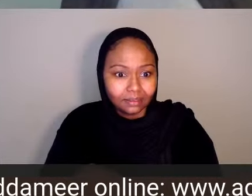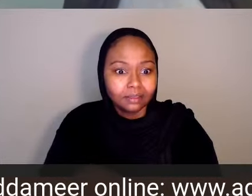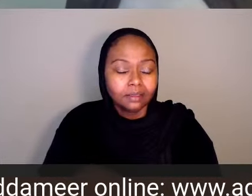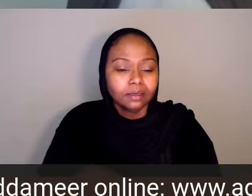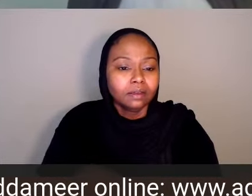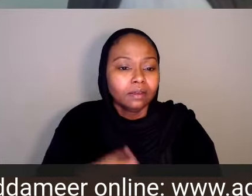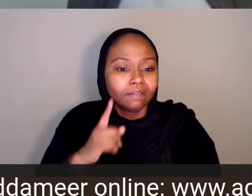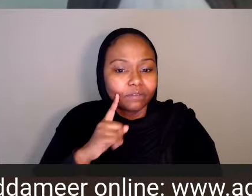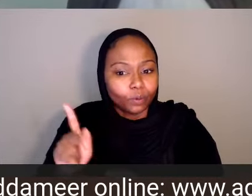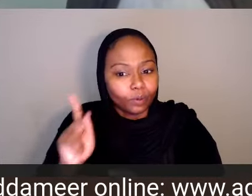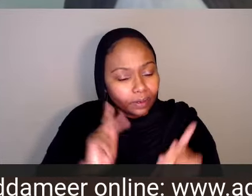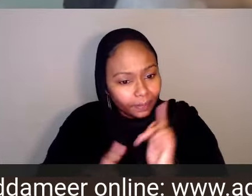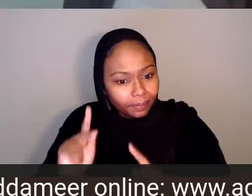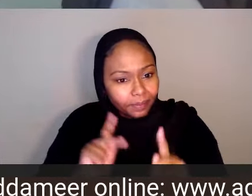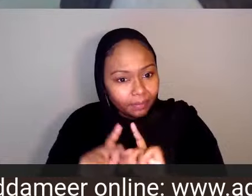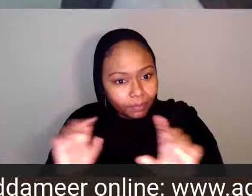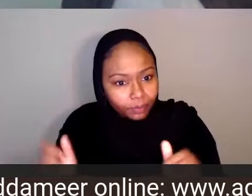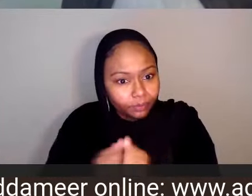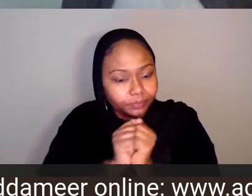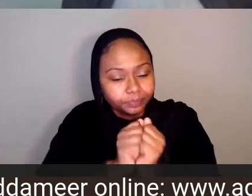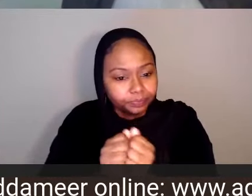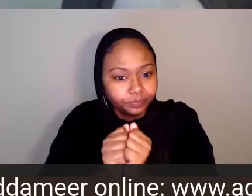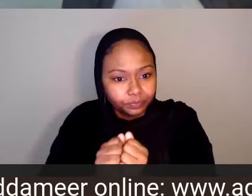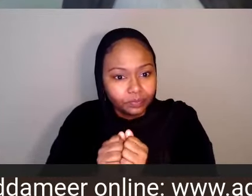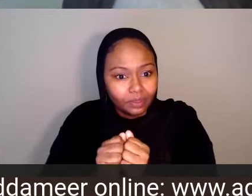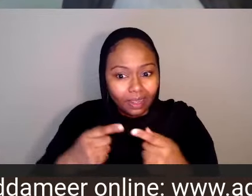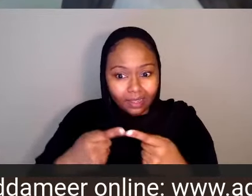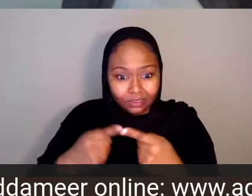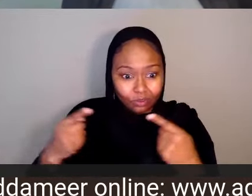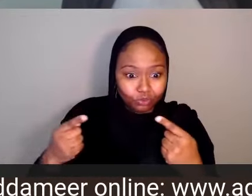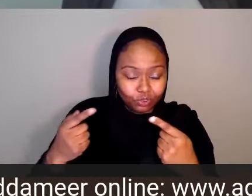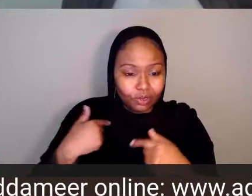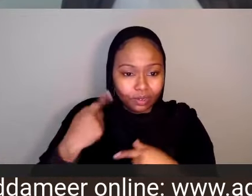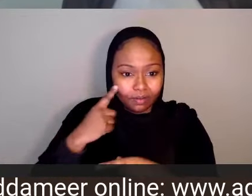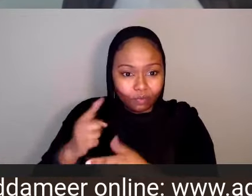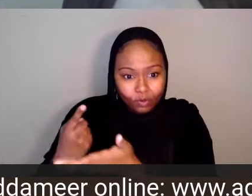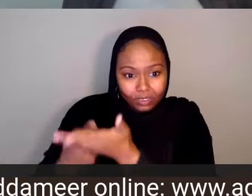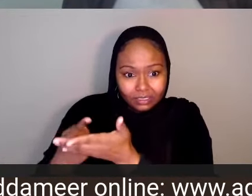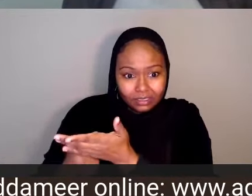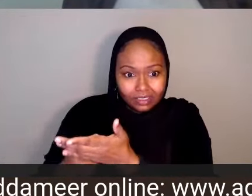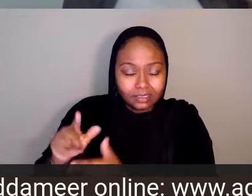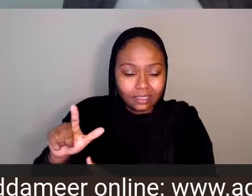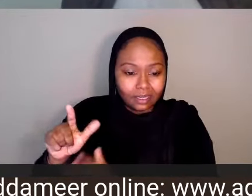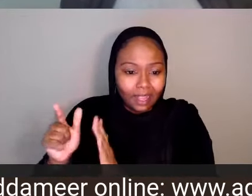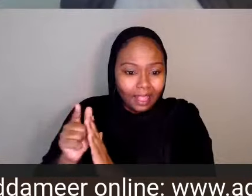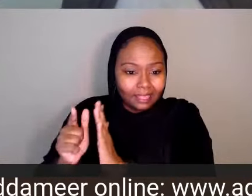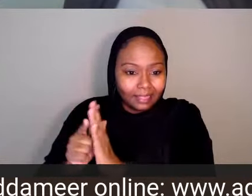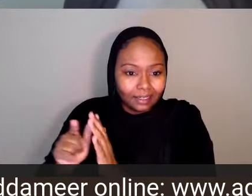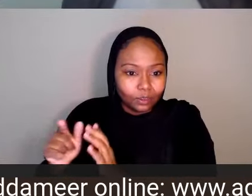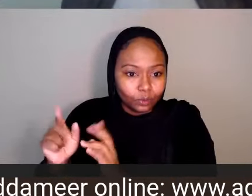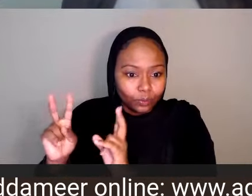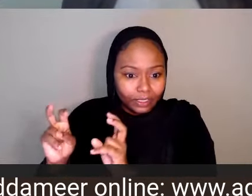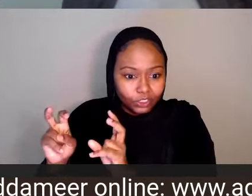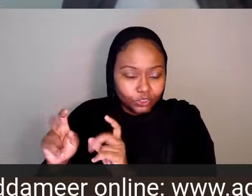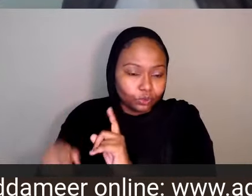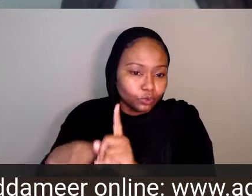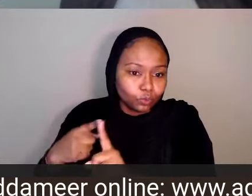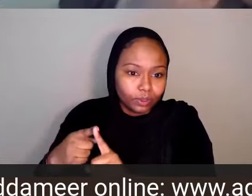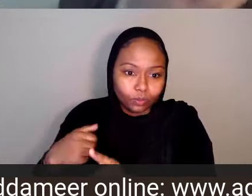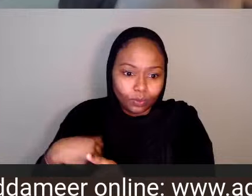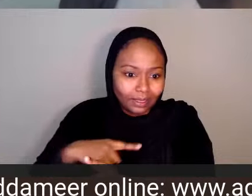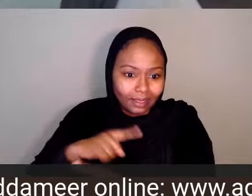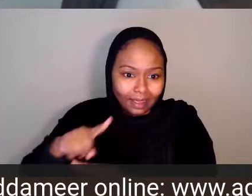tribunals as an alternative in discussing legal issues where we cannot succeed in